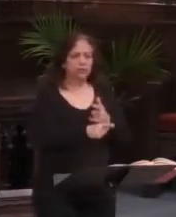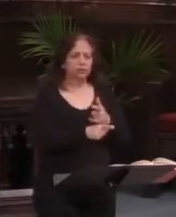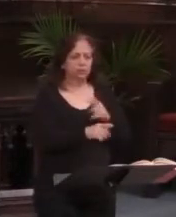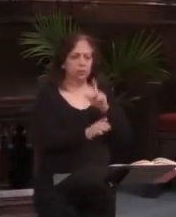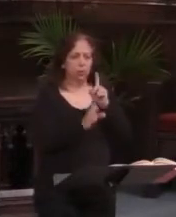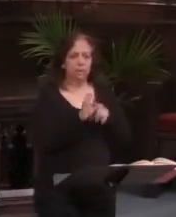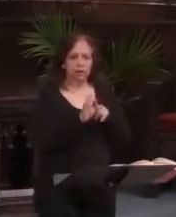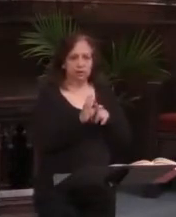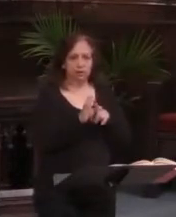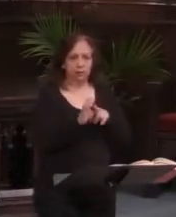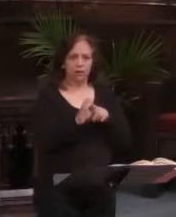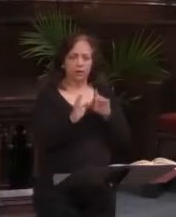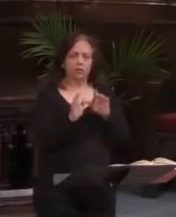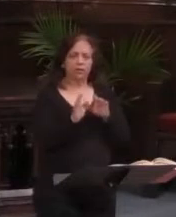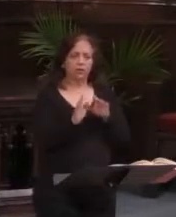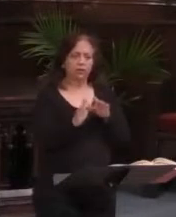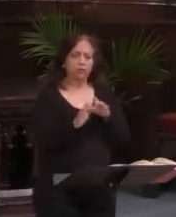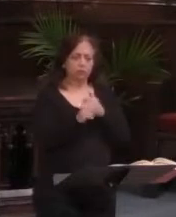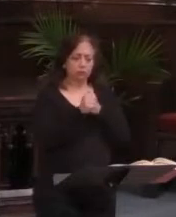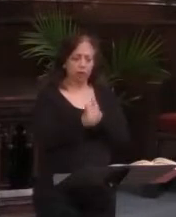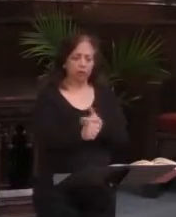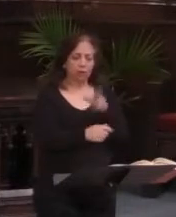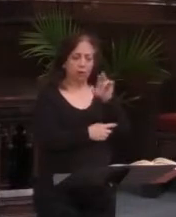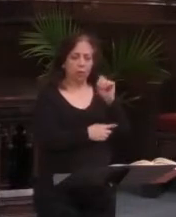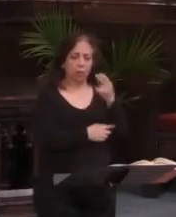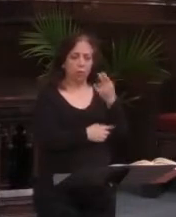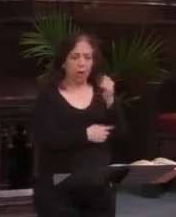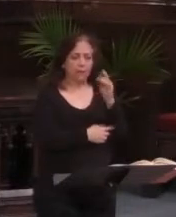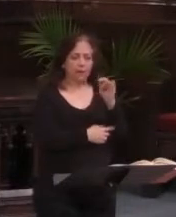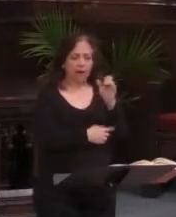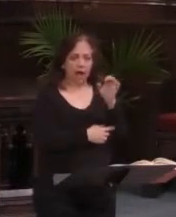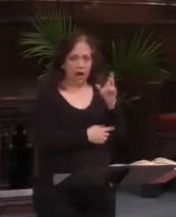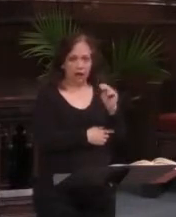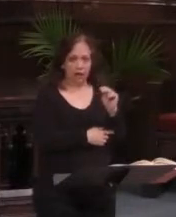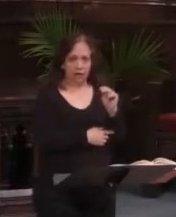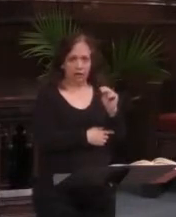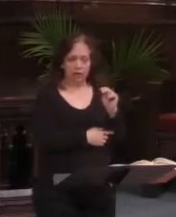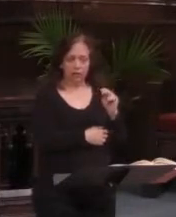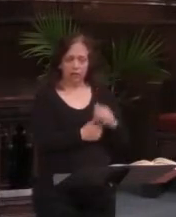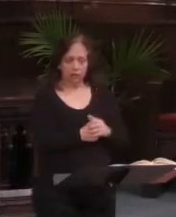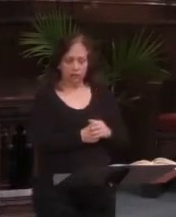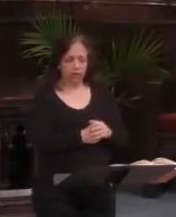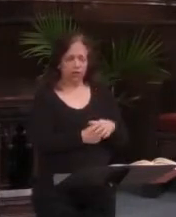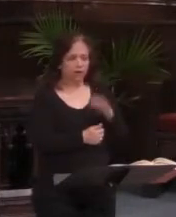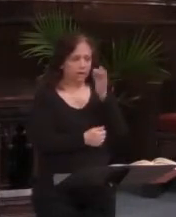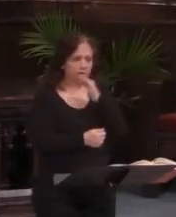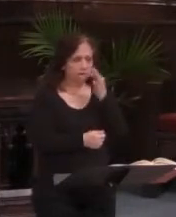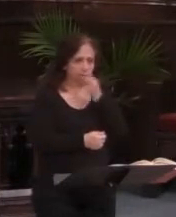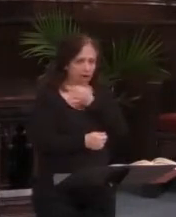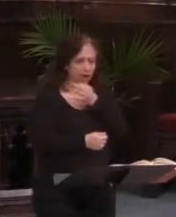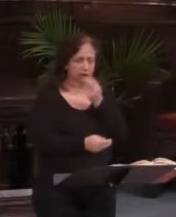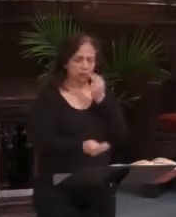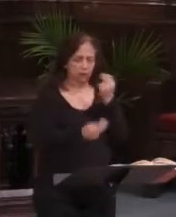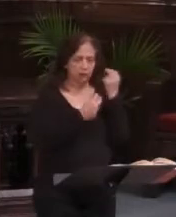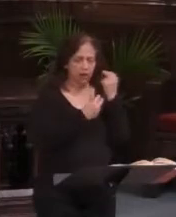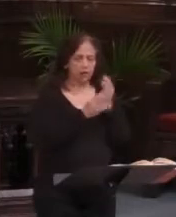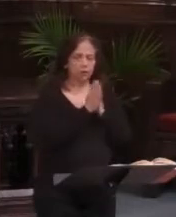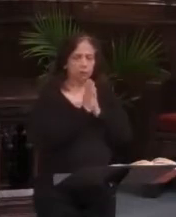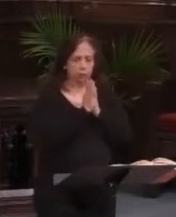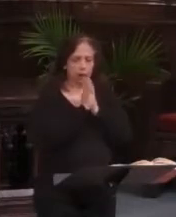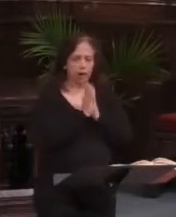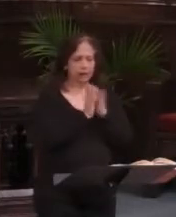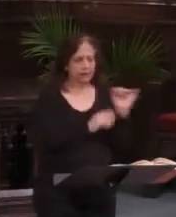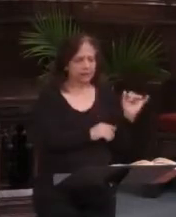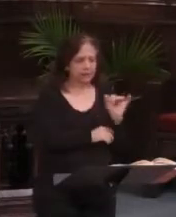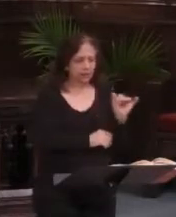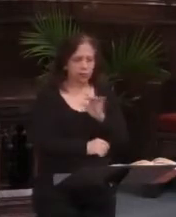Ramadan. Ramadan is a period in which the Muslim community pray, fast, and reflect. Similar